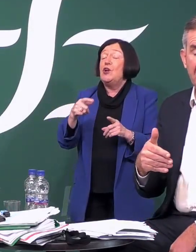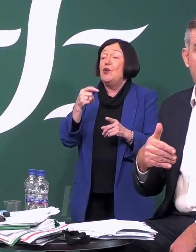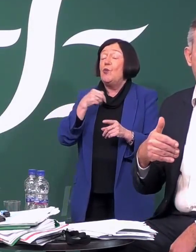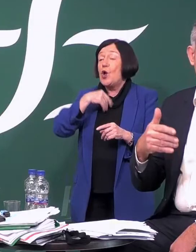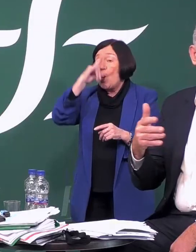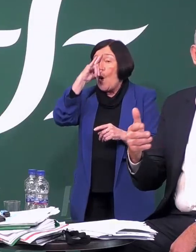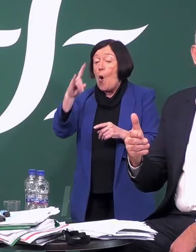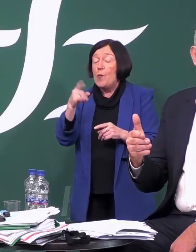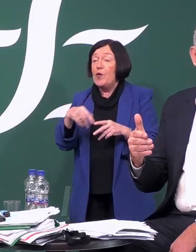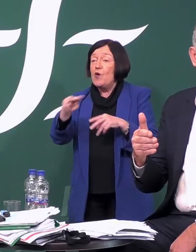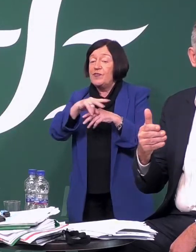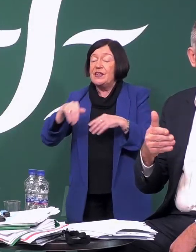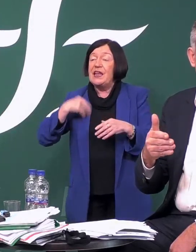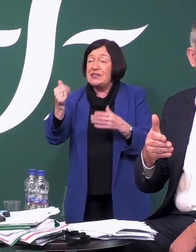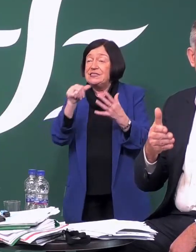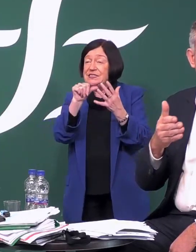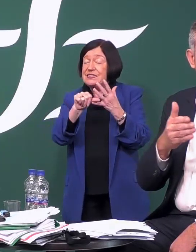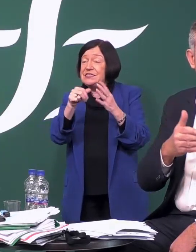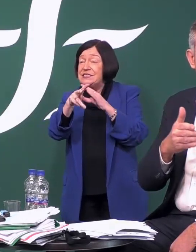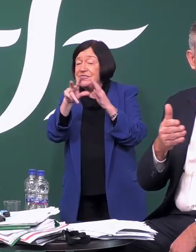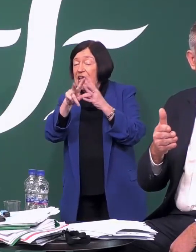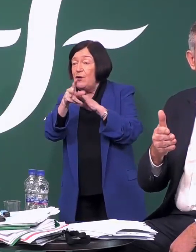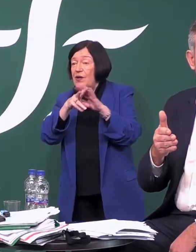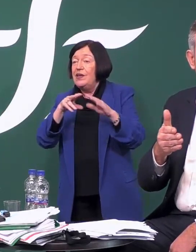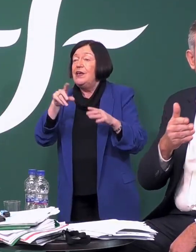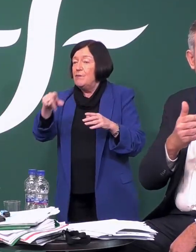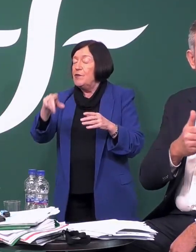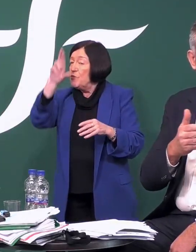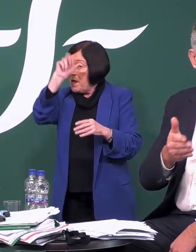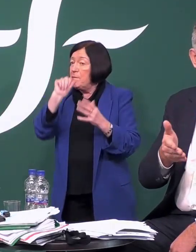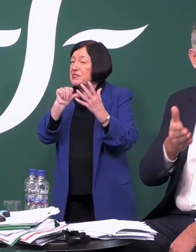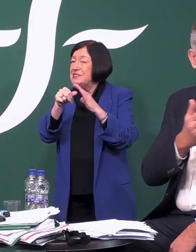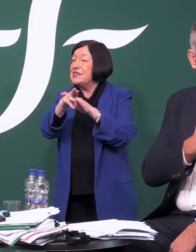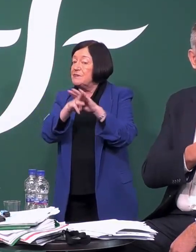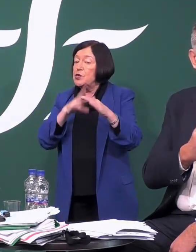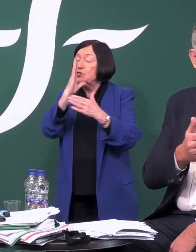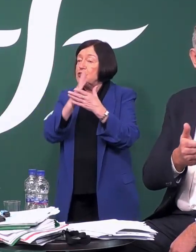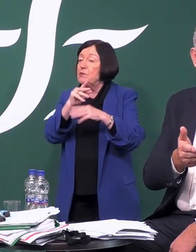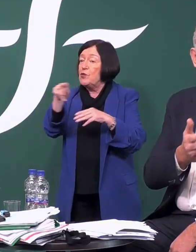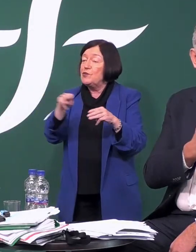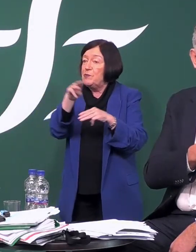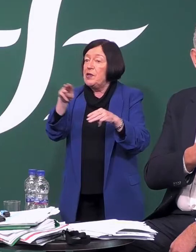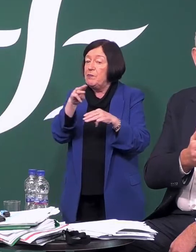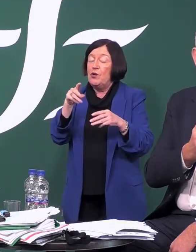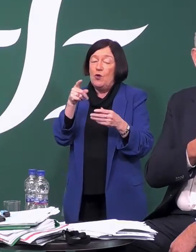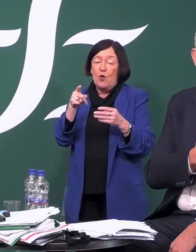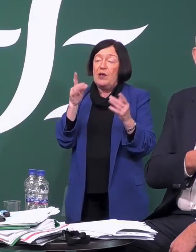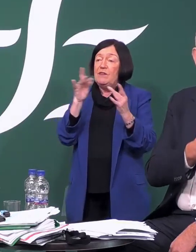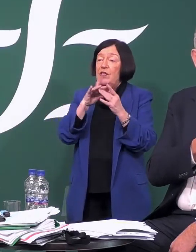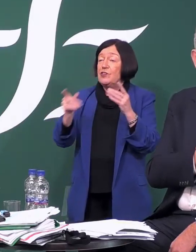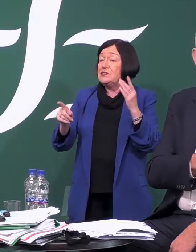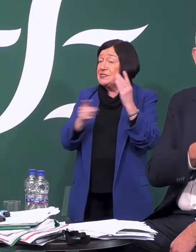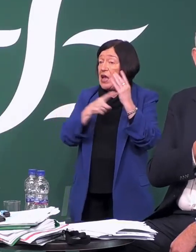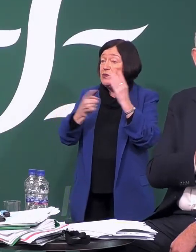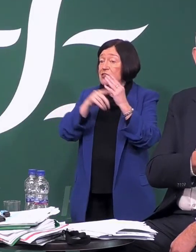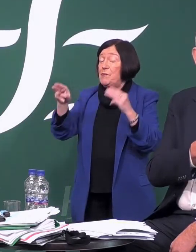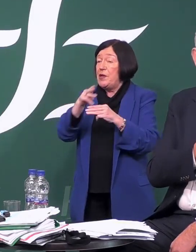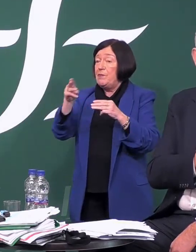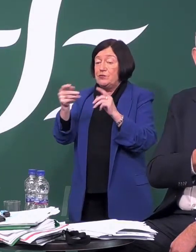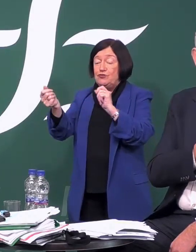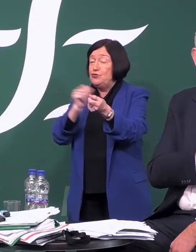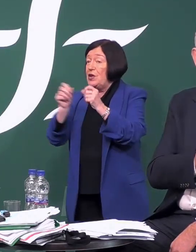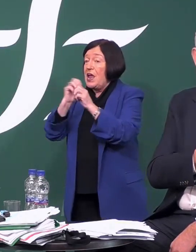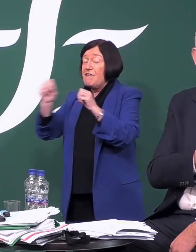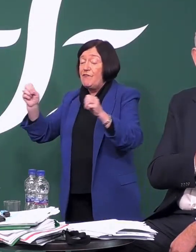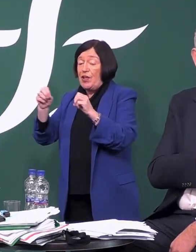we'd hope to hit maybe over the next 6 weeks, but just bear in mind with the 6 months, then some of the people, if healthcare workers have joined, like there's thousands of people turnover every month